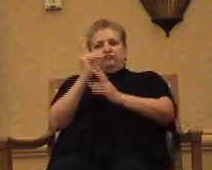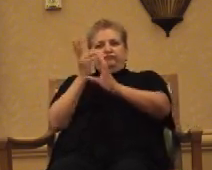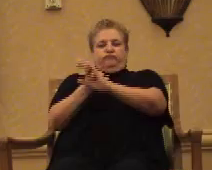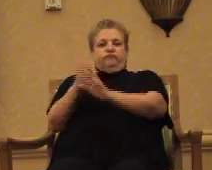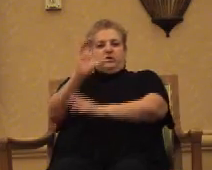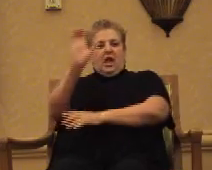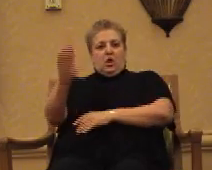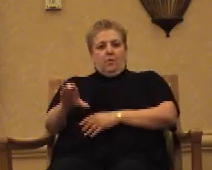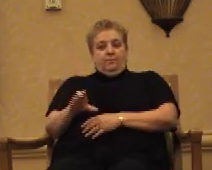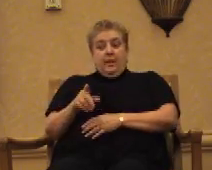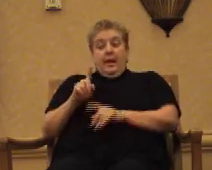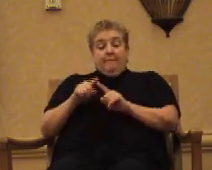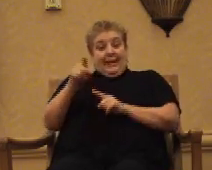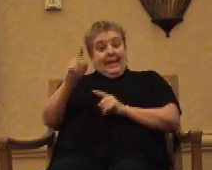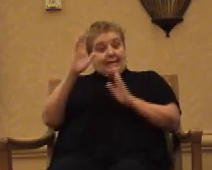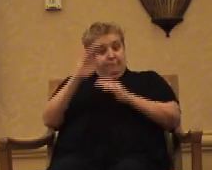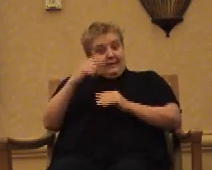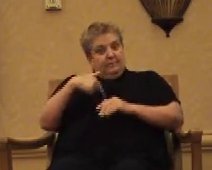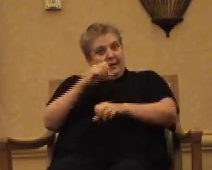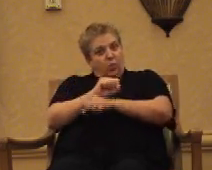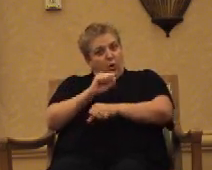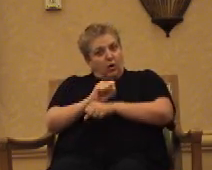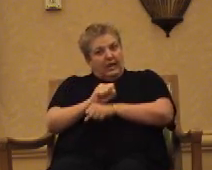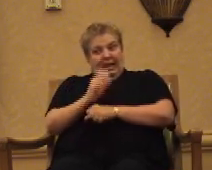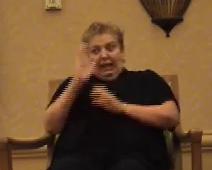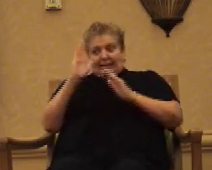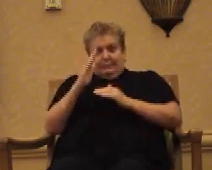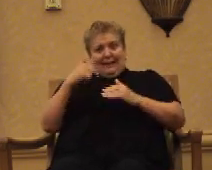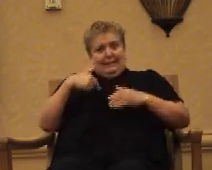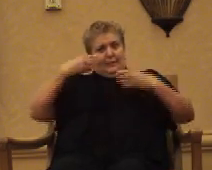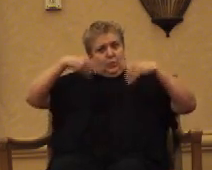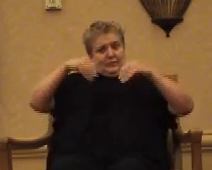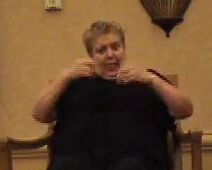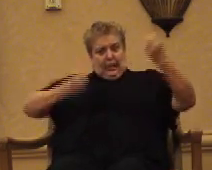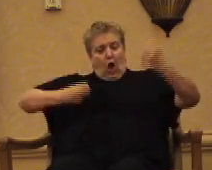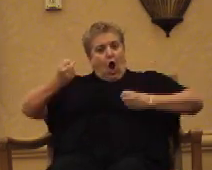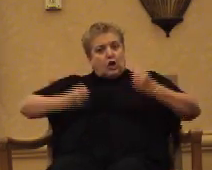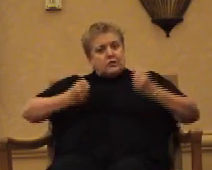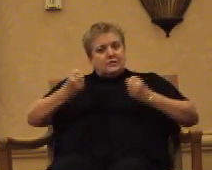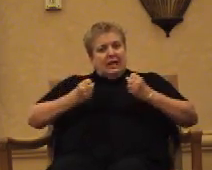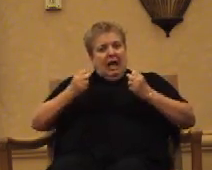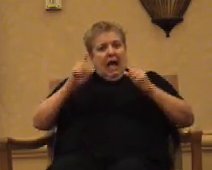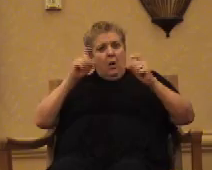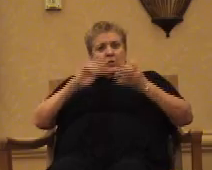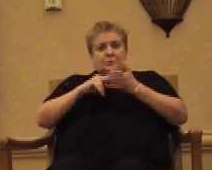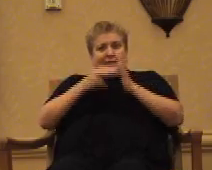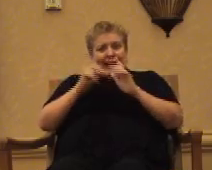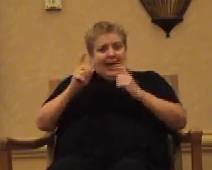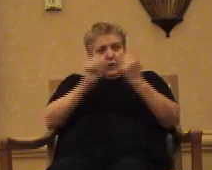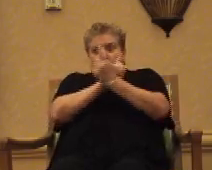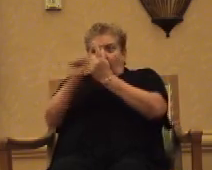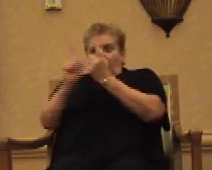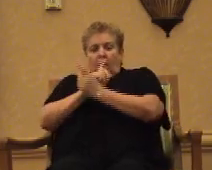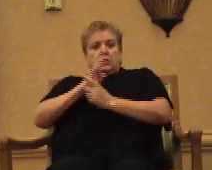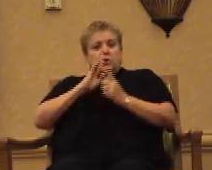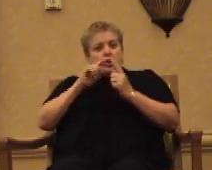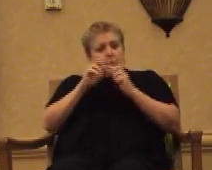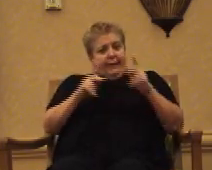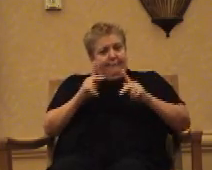expected me to work. He actually expected me to sell cars, which meant I had to approach people, which was difficult. customers